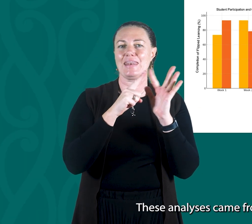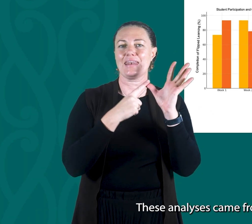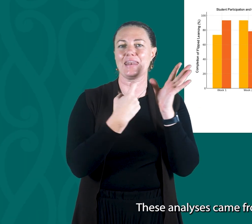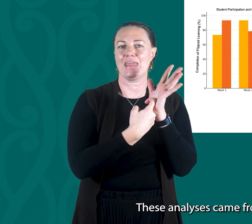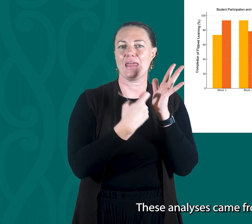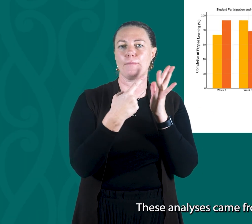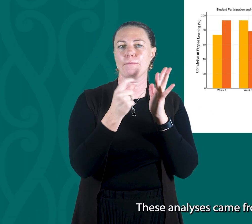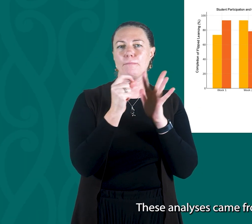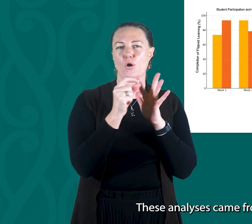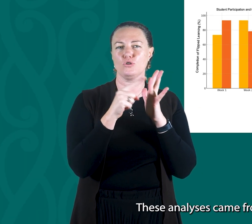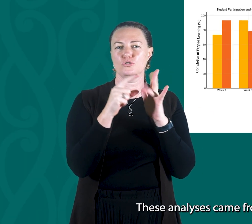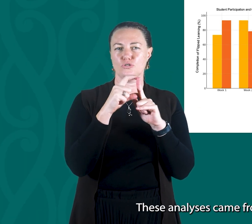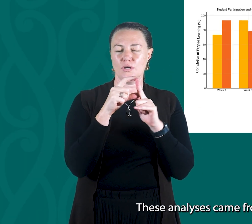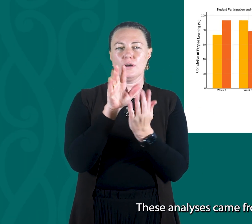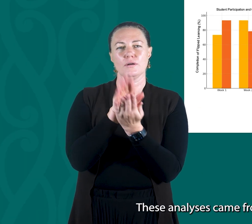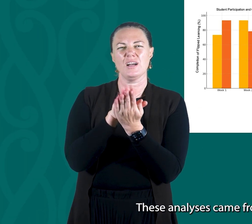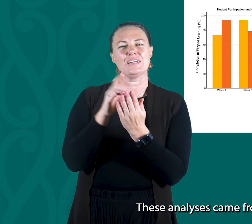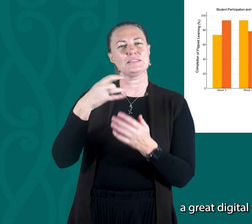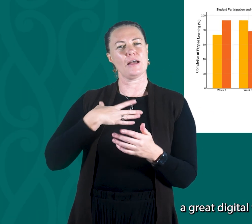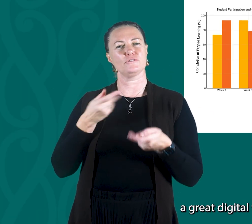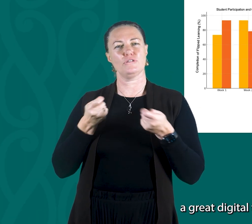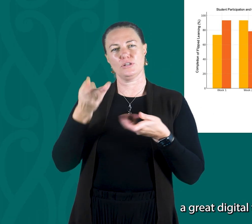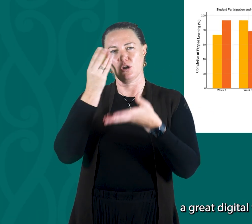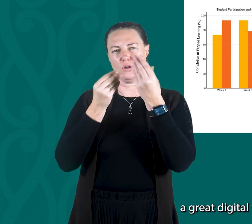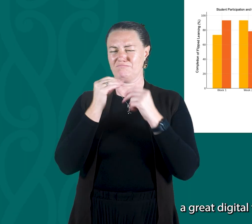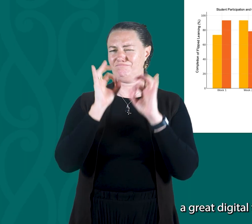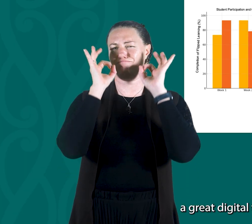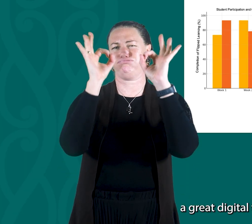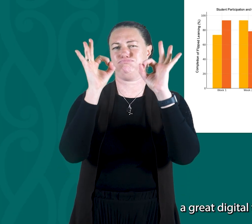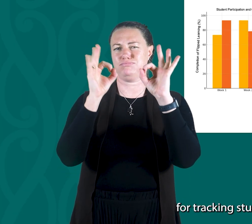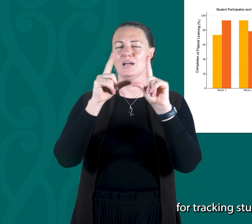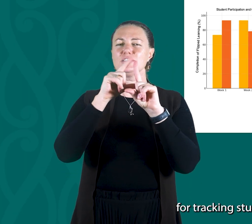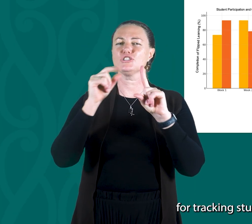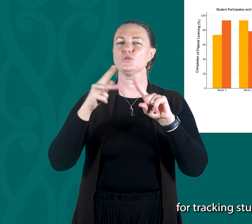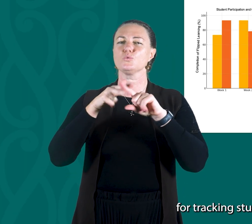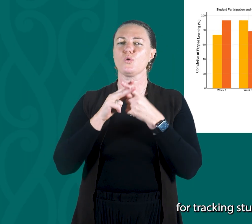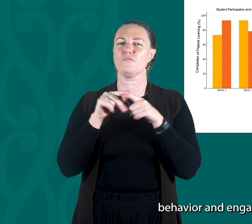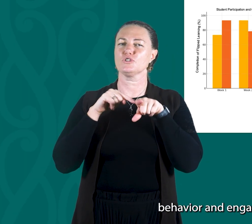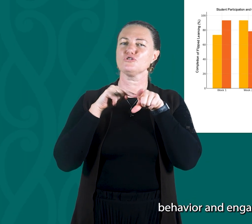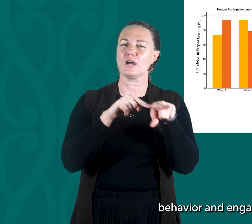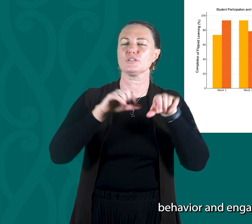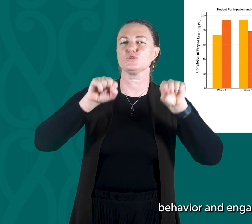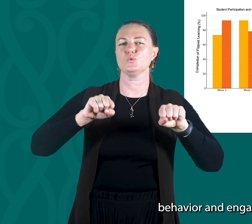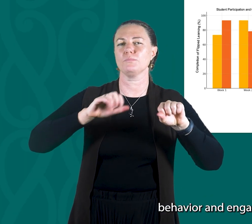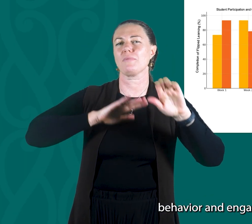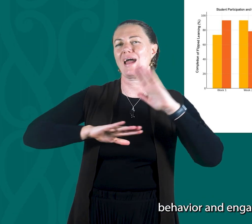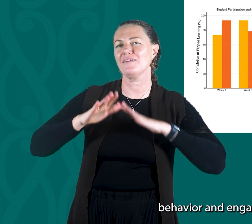These analyses came from Nearpod, a great digital tool for tracking student behaviour and